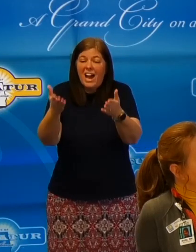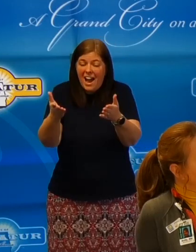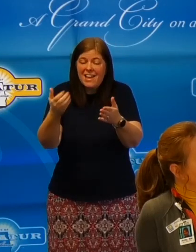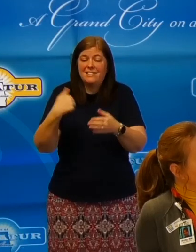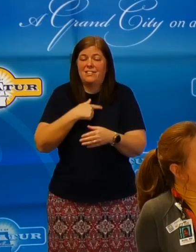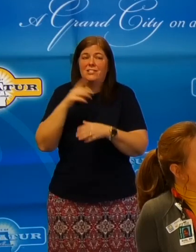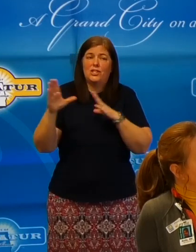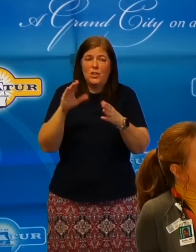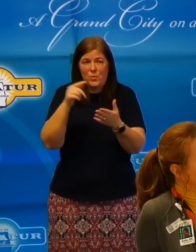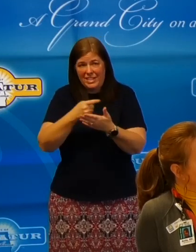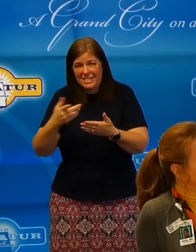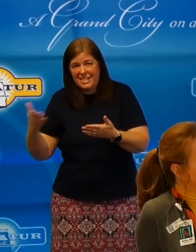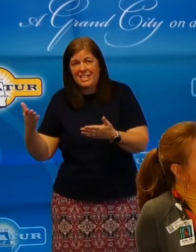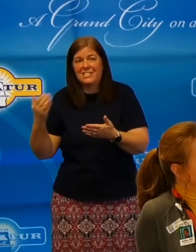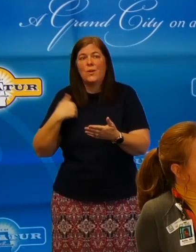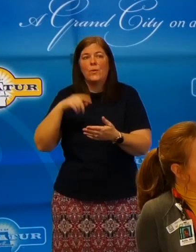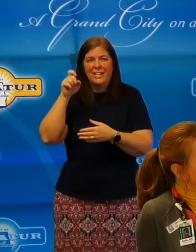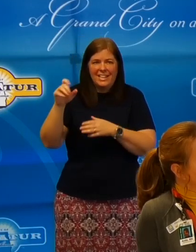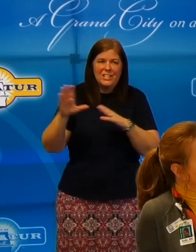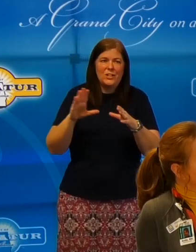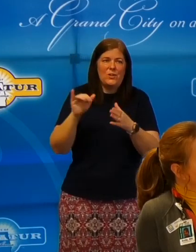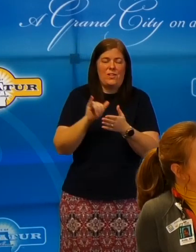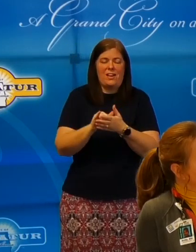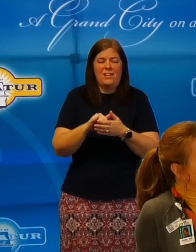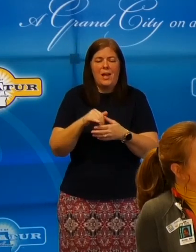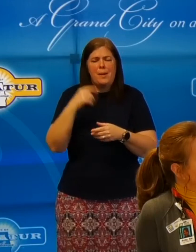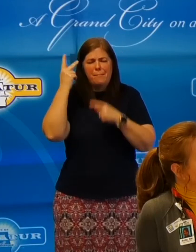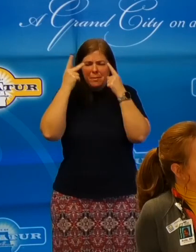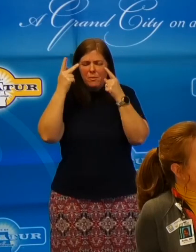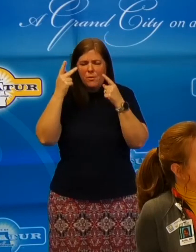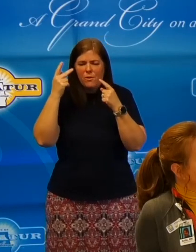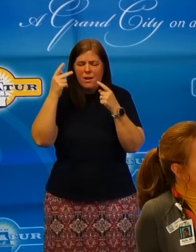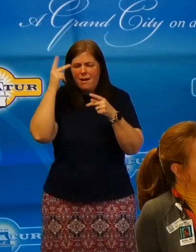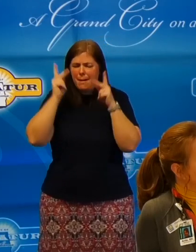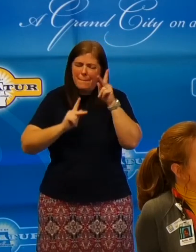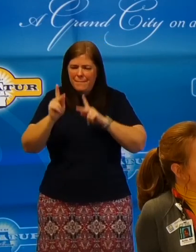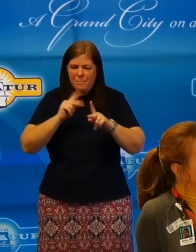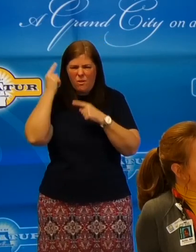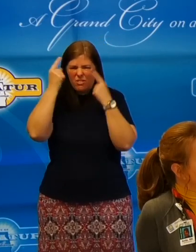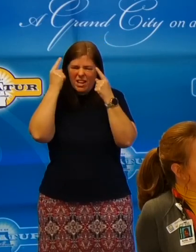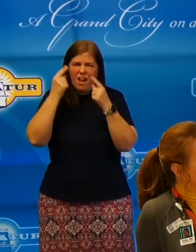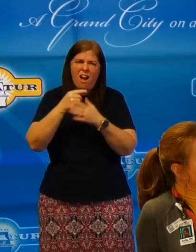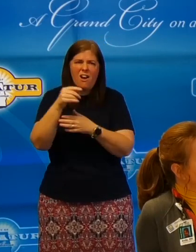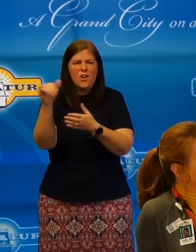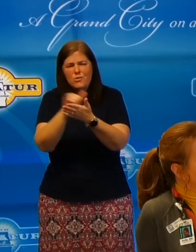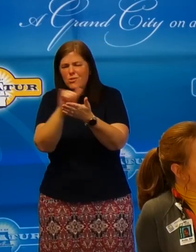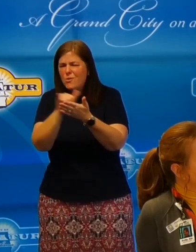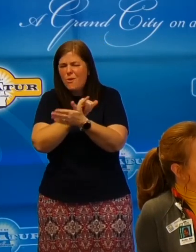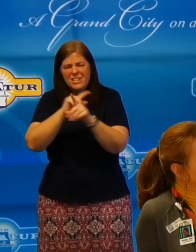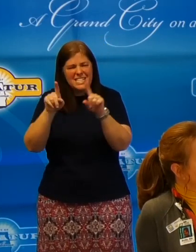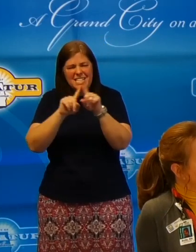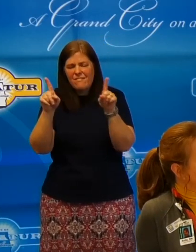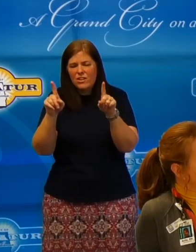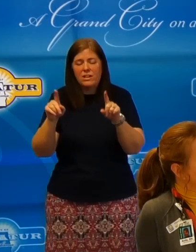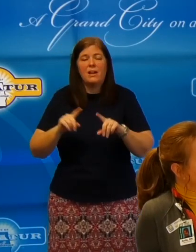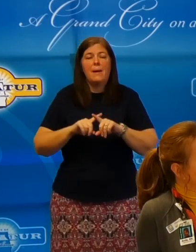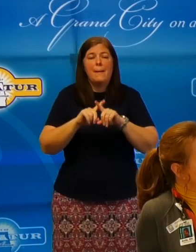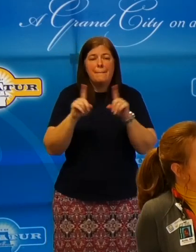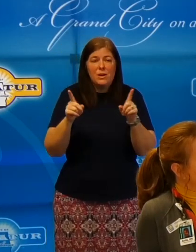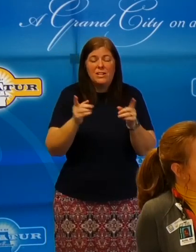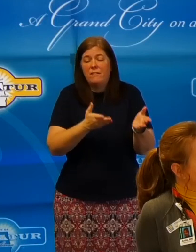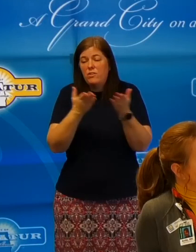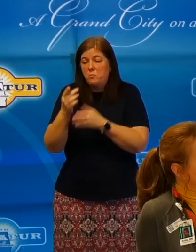know that everyone says, well, New York is different. There are millions of it. There are millions of people there. But just think, if we were to bring just one person, just